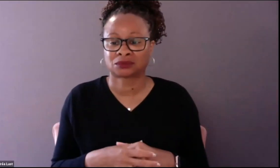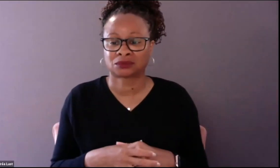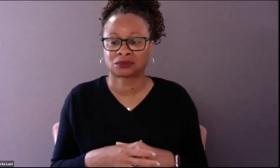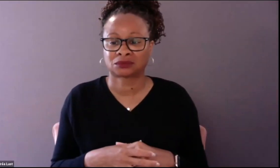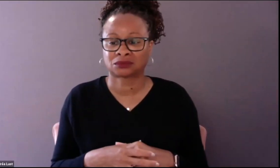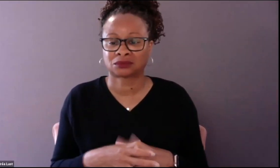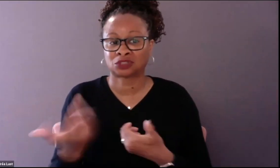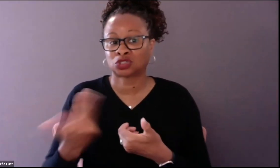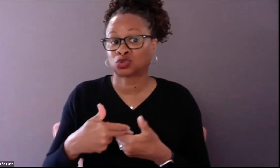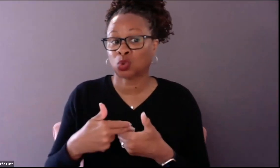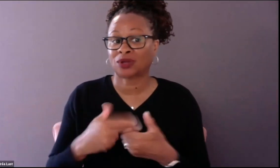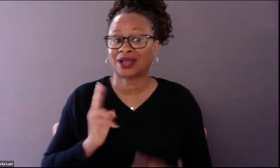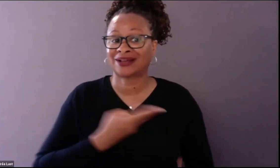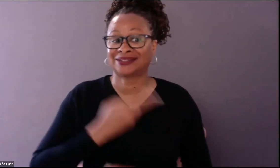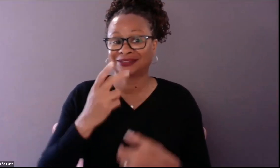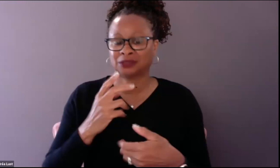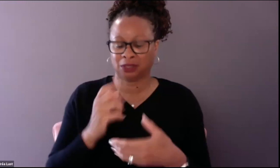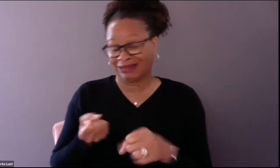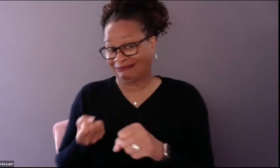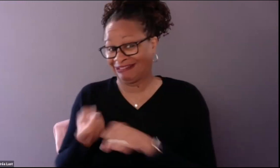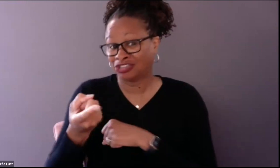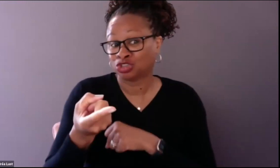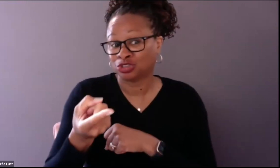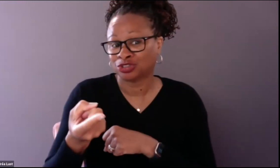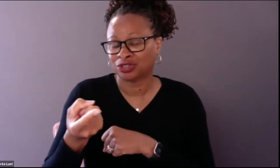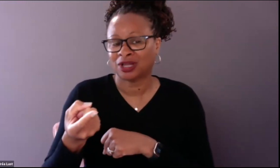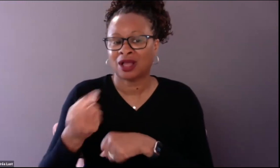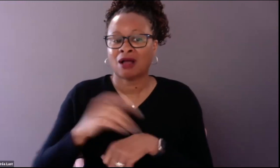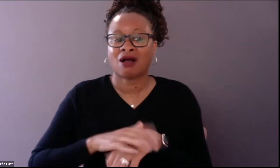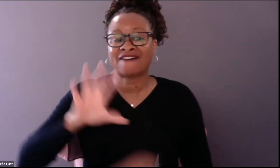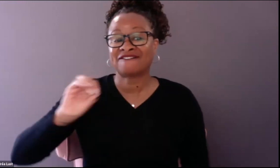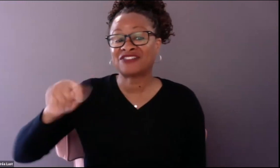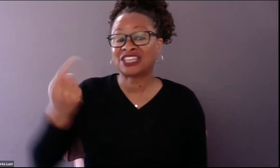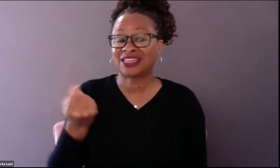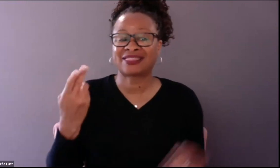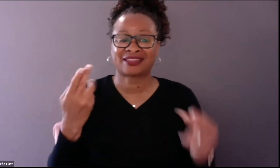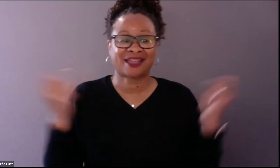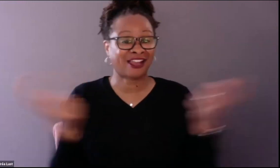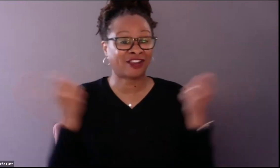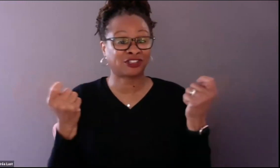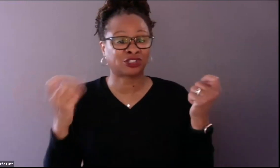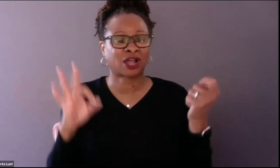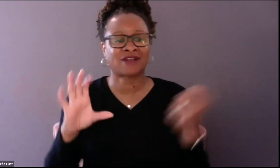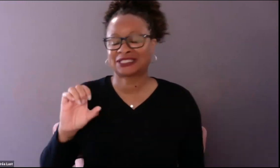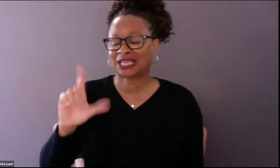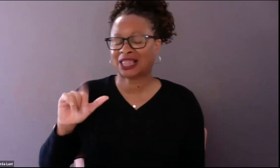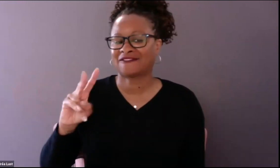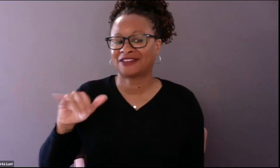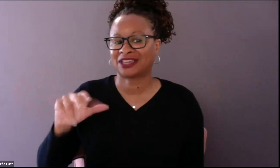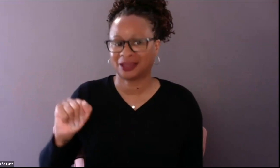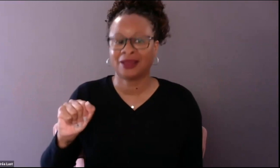to join us next year on the 50th anniversary of Ciclovía of